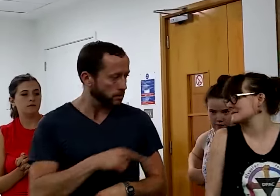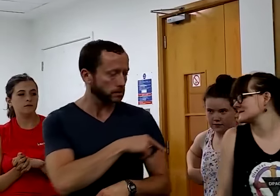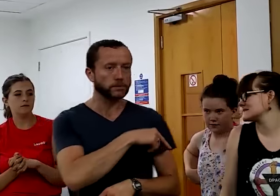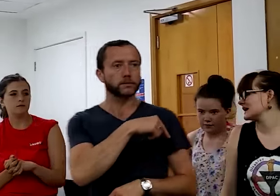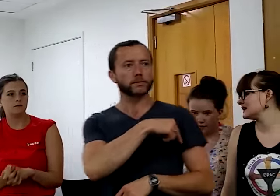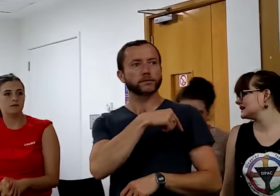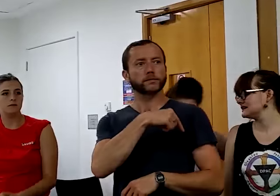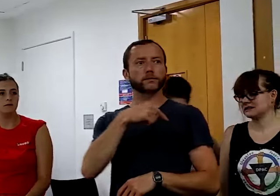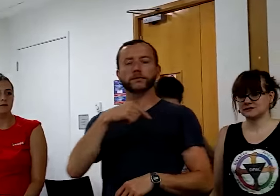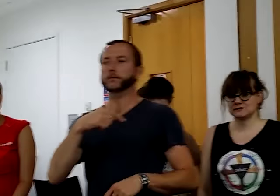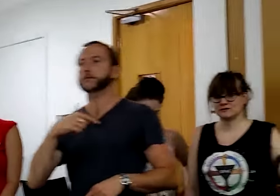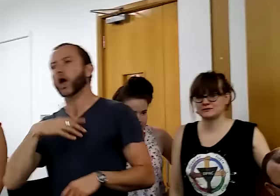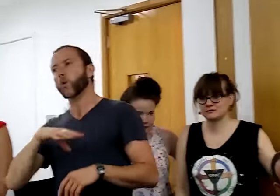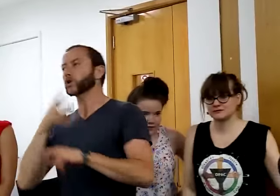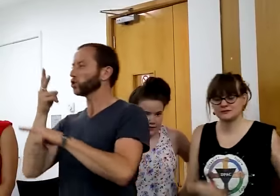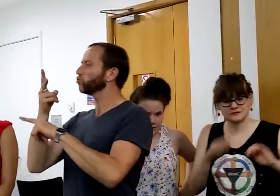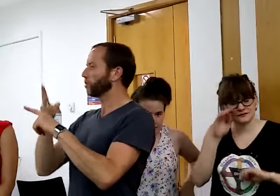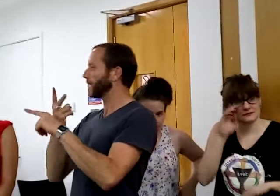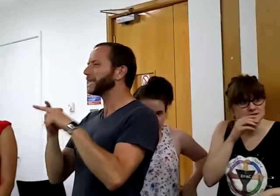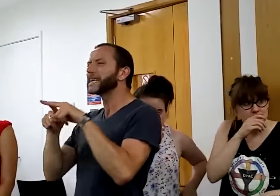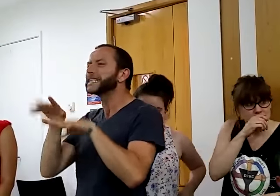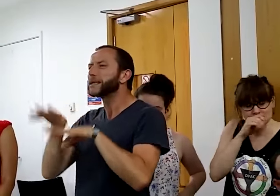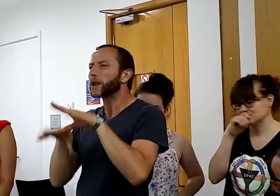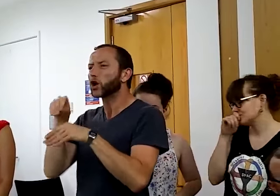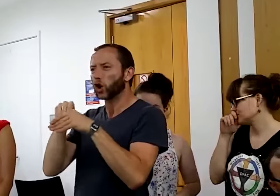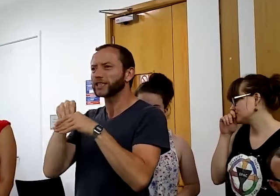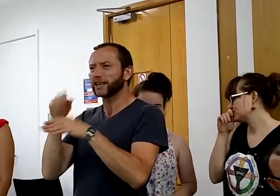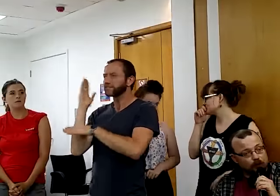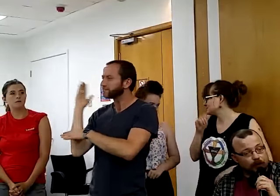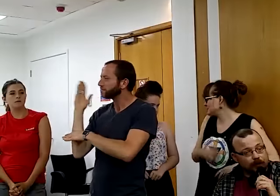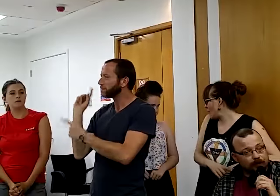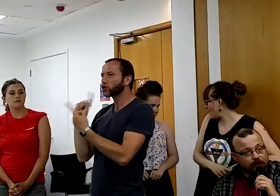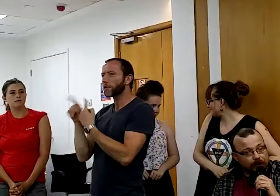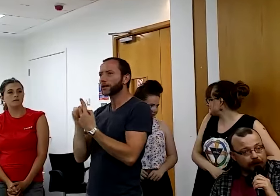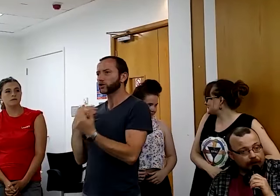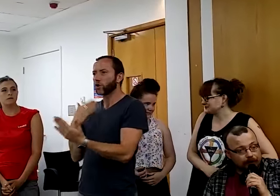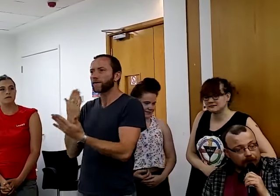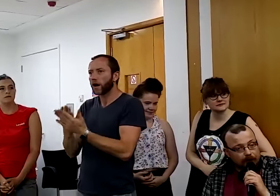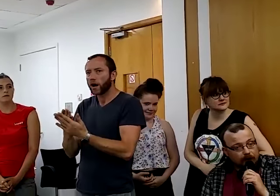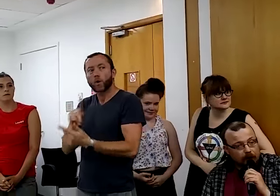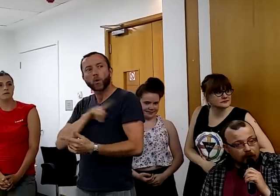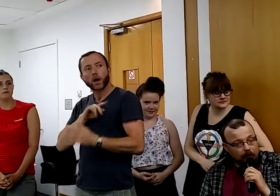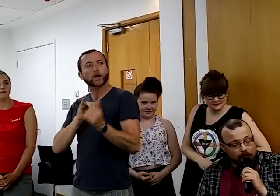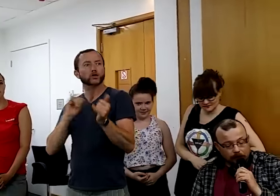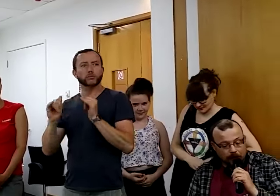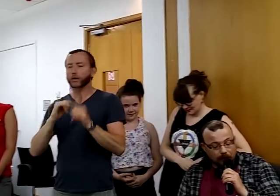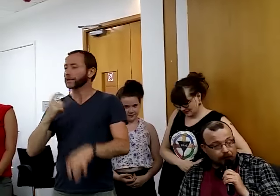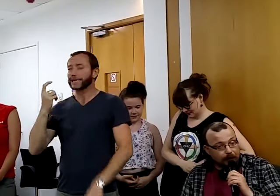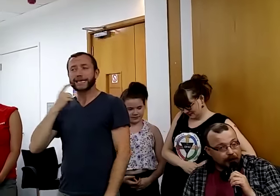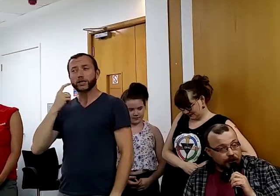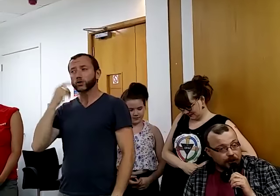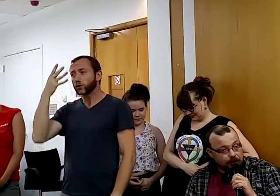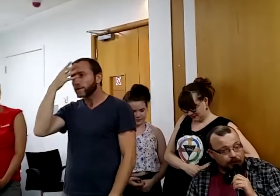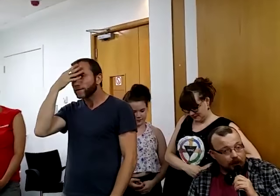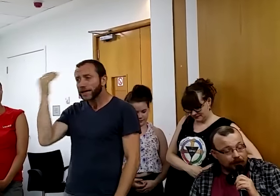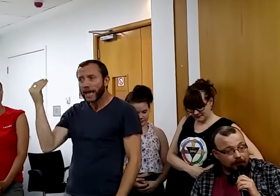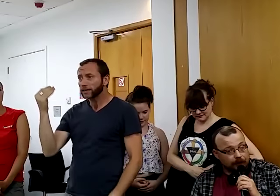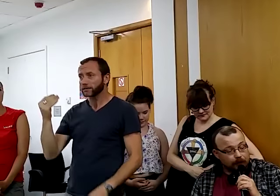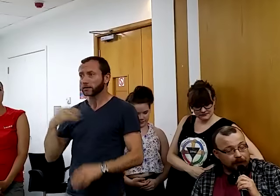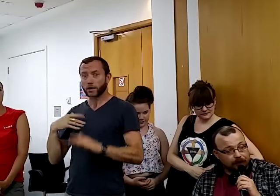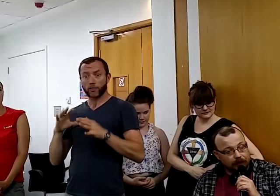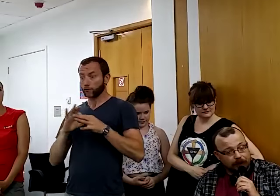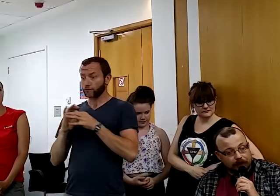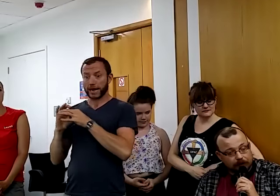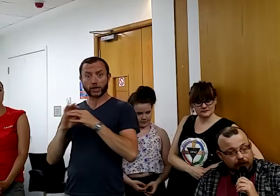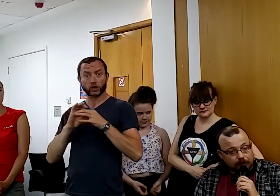Yeah, I think I just want to echo a lot of what was said there, because I think there are times when we can forget how the relationship has gone,